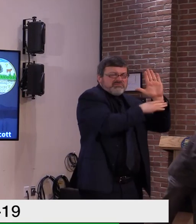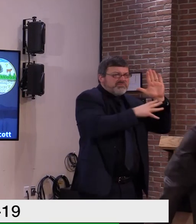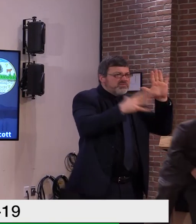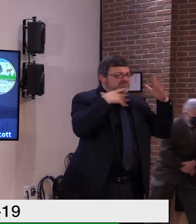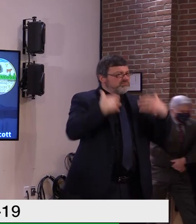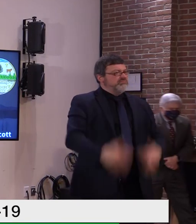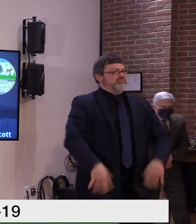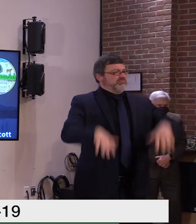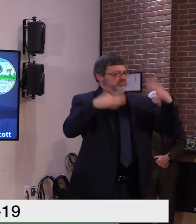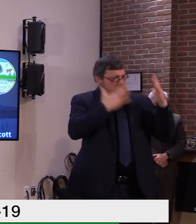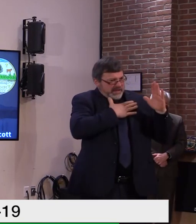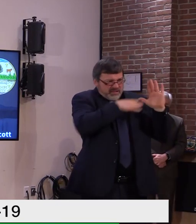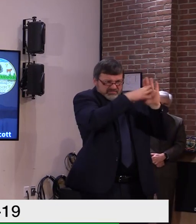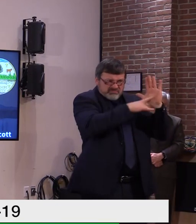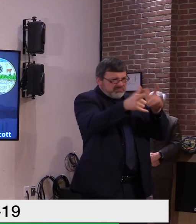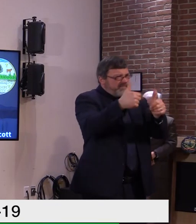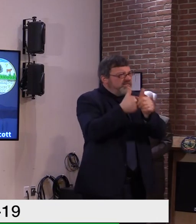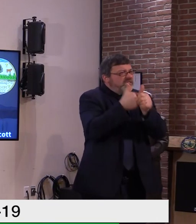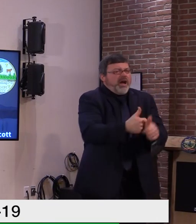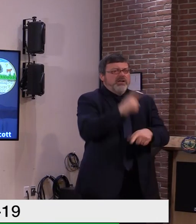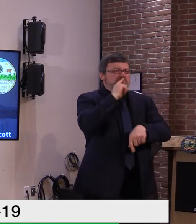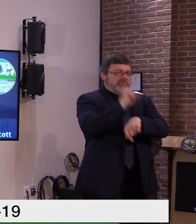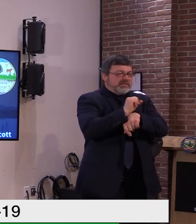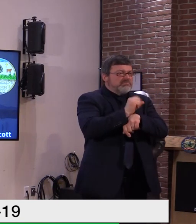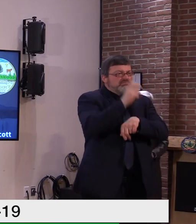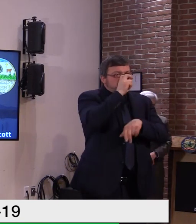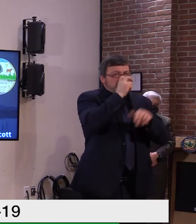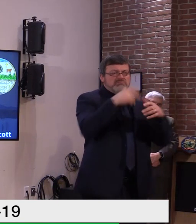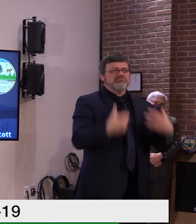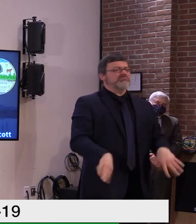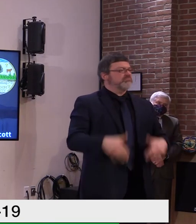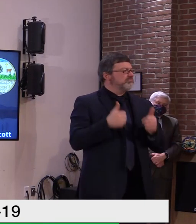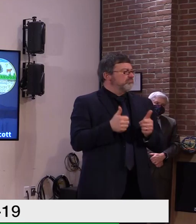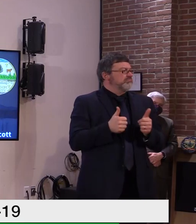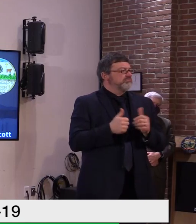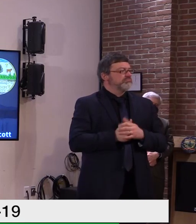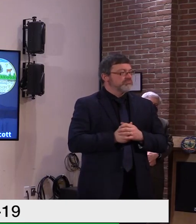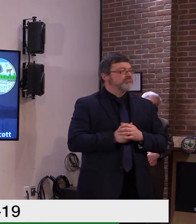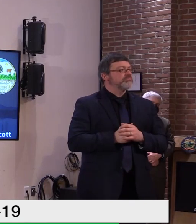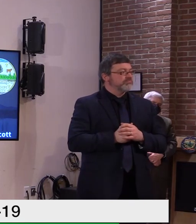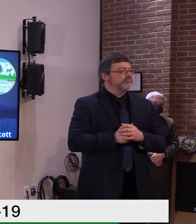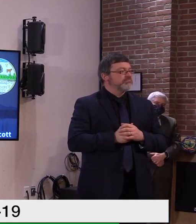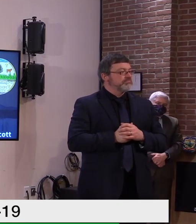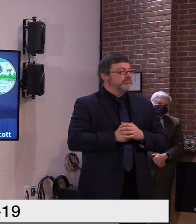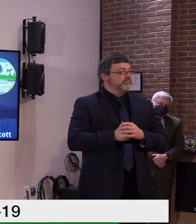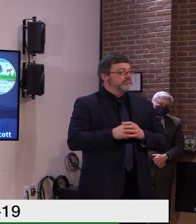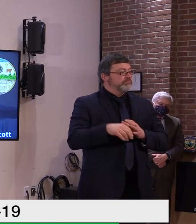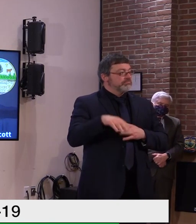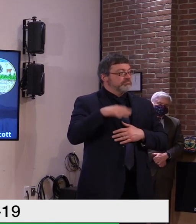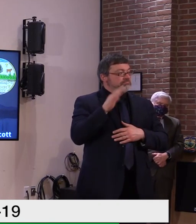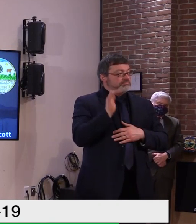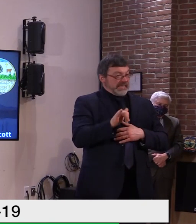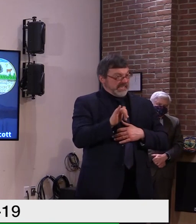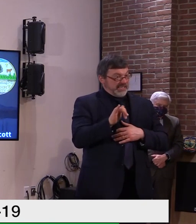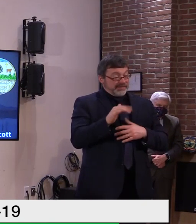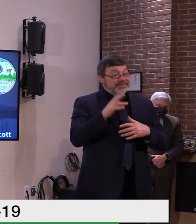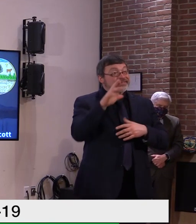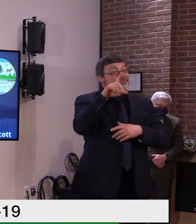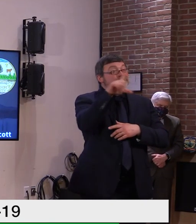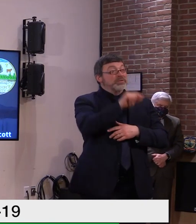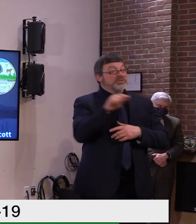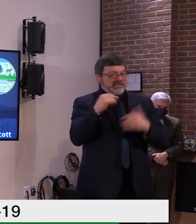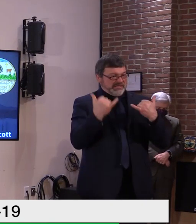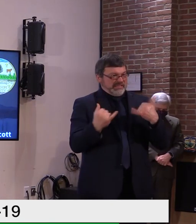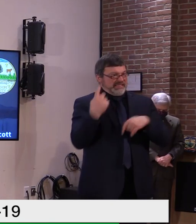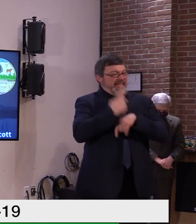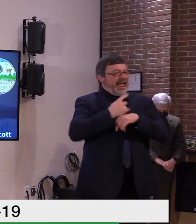So we have reached the end, almost, of 2020. All acknowledge it's been a difficult year, to say the